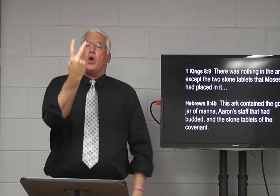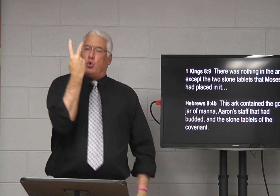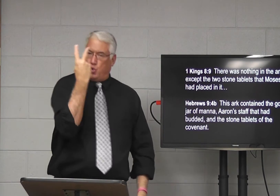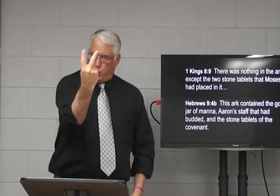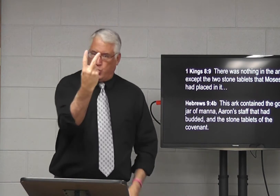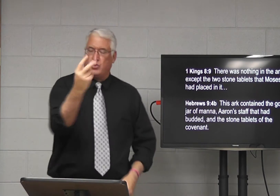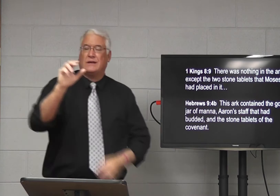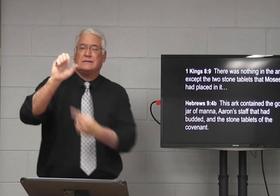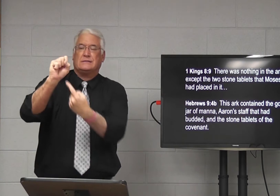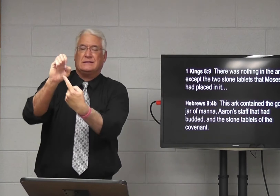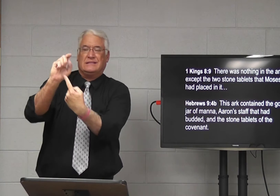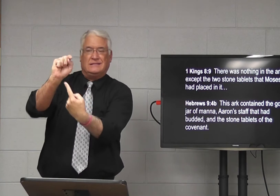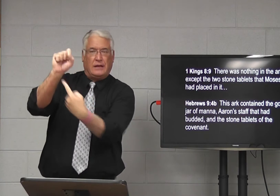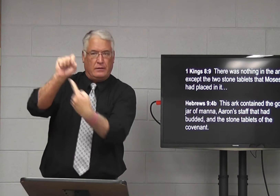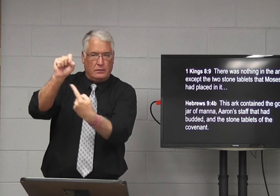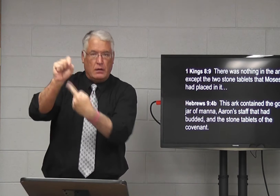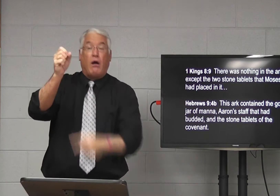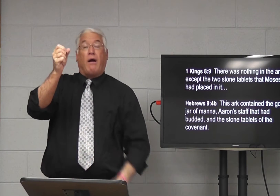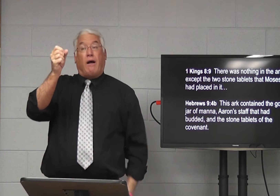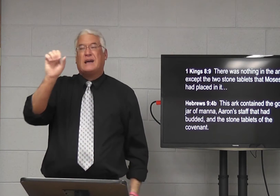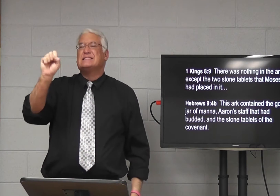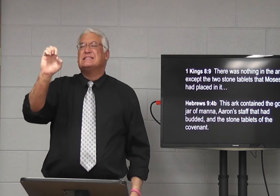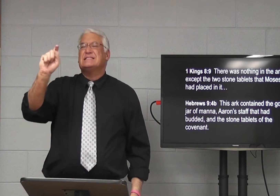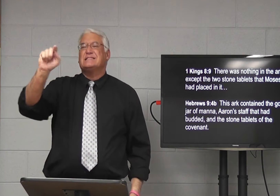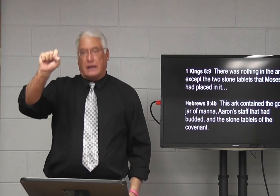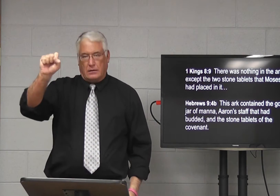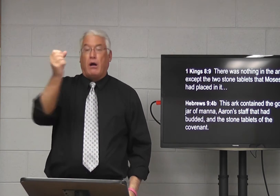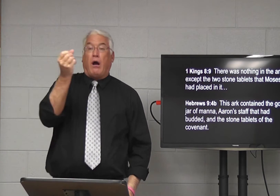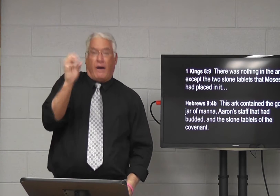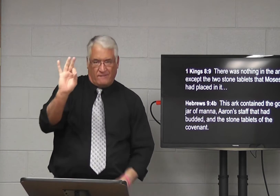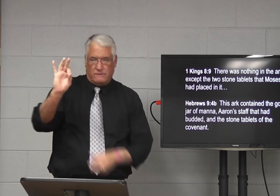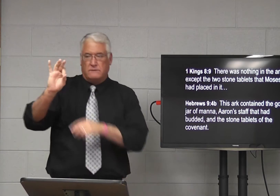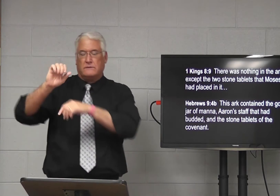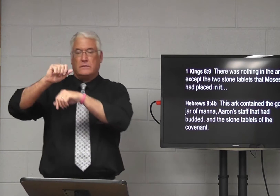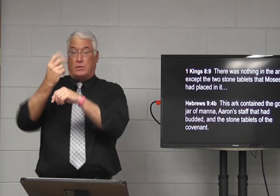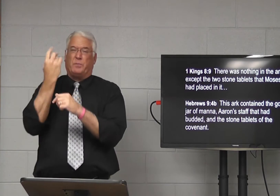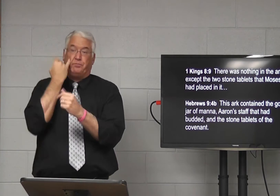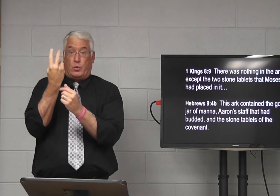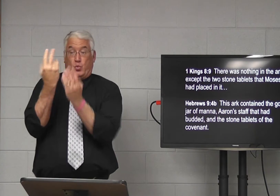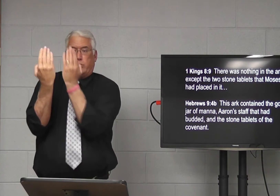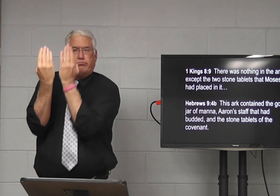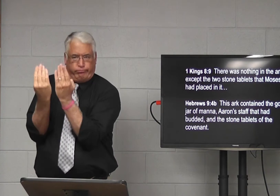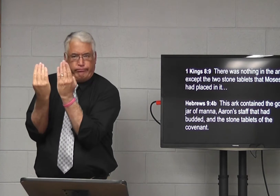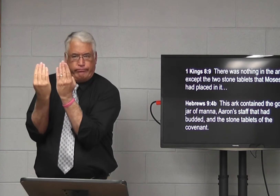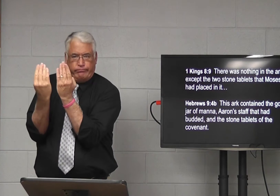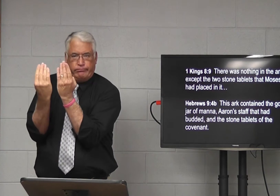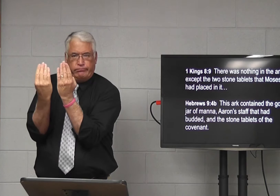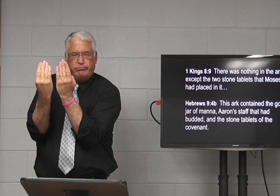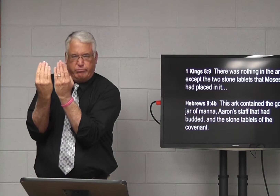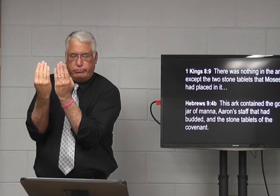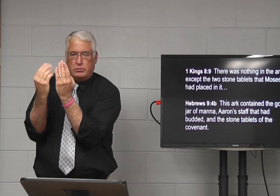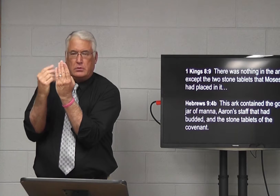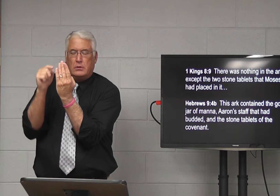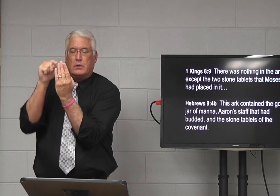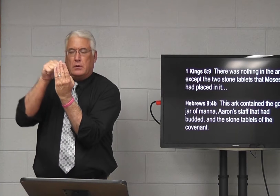the ark are two sets of two tablets,